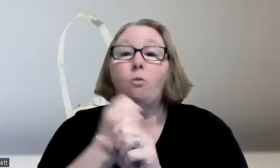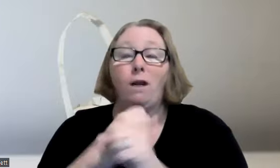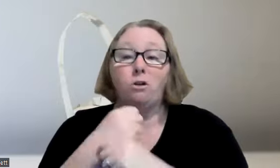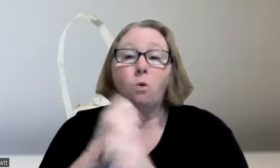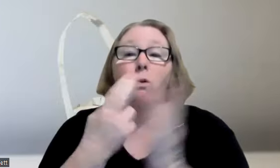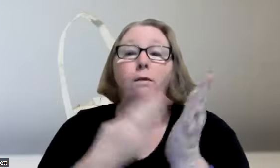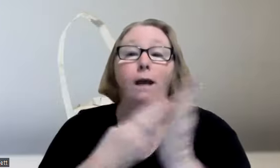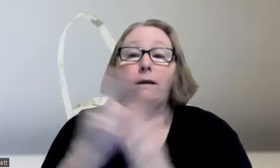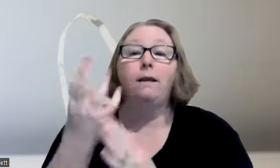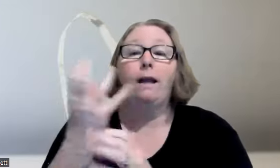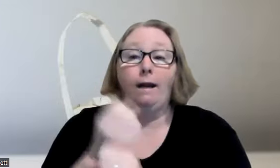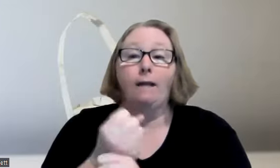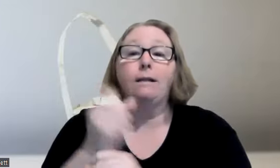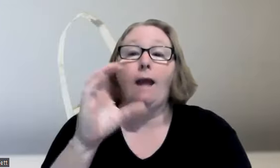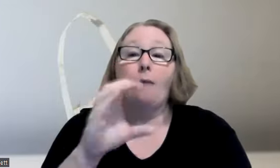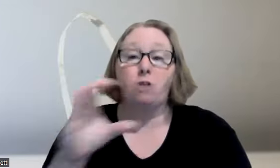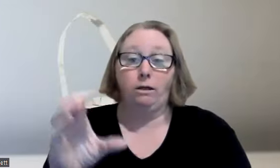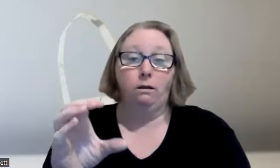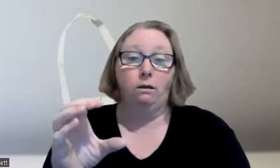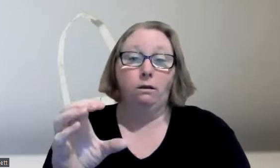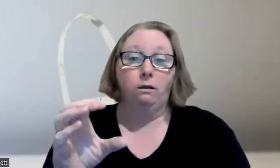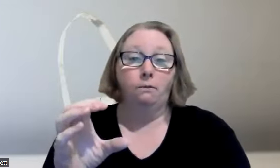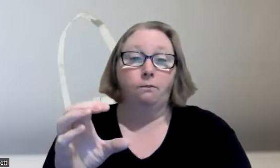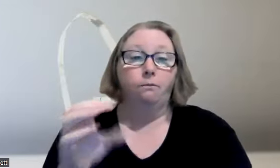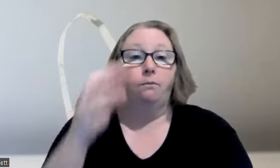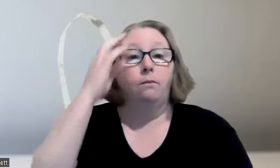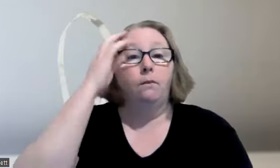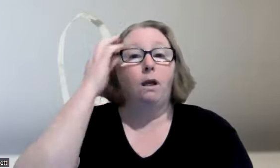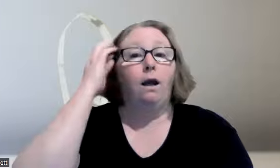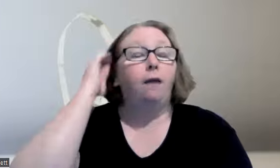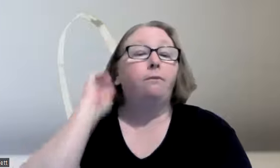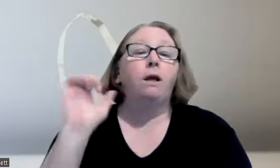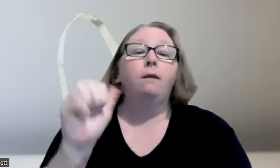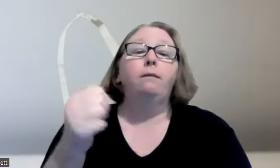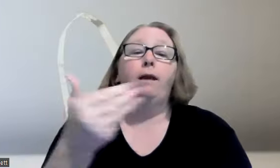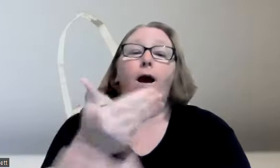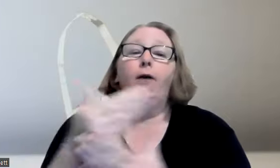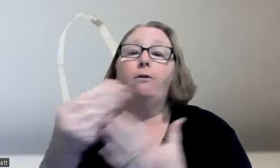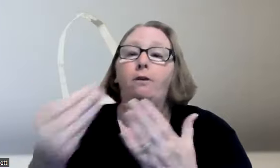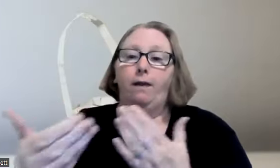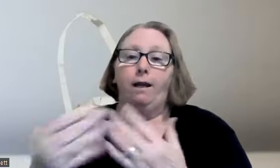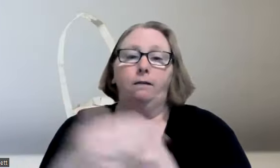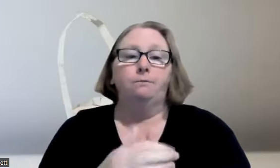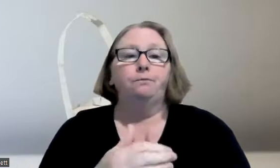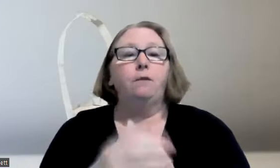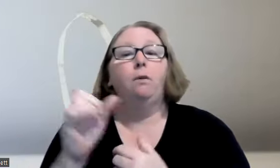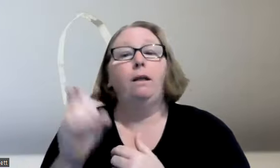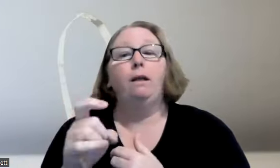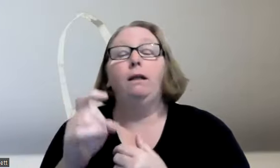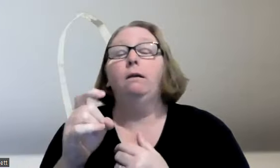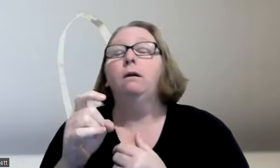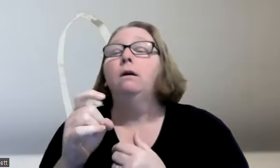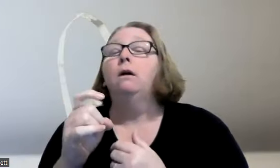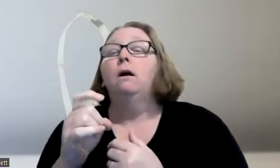make sure that it gets captioned. Okay. The other thing that we need